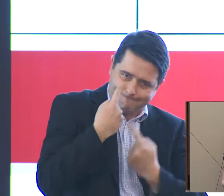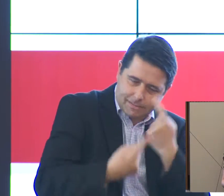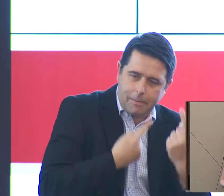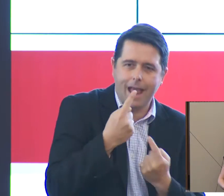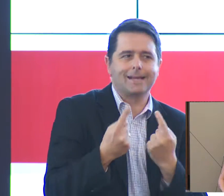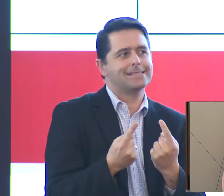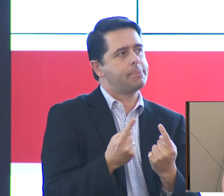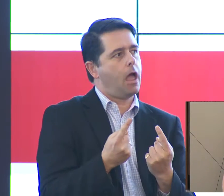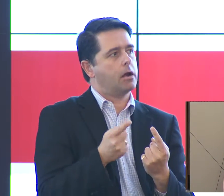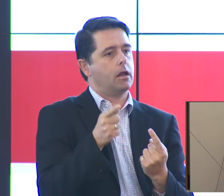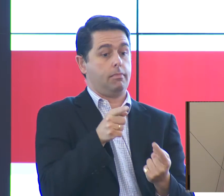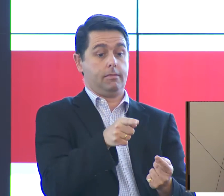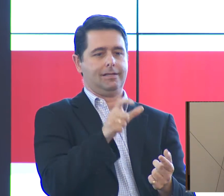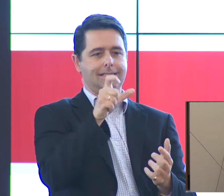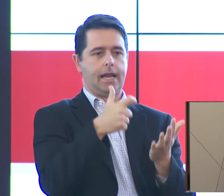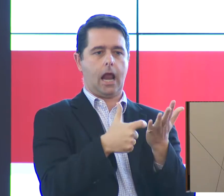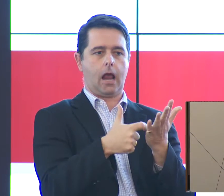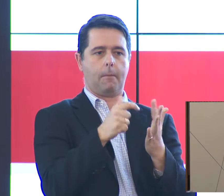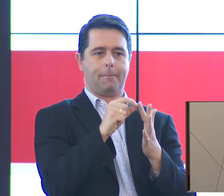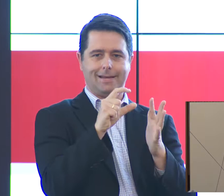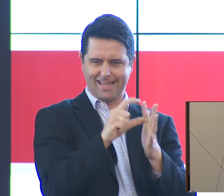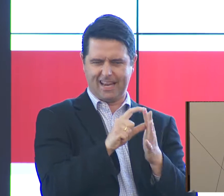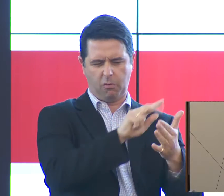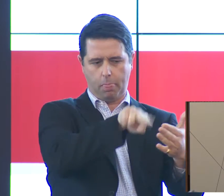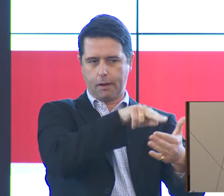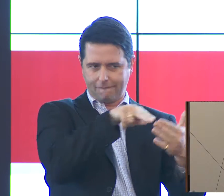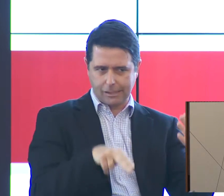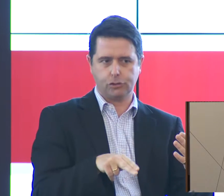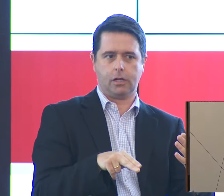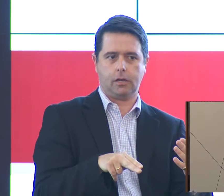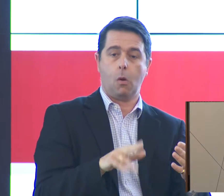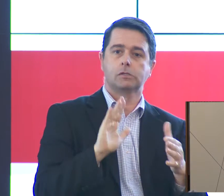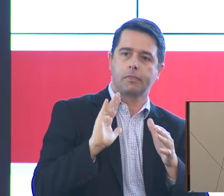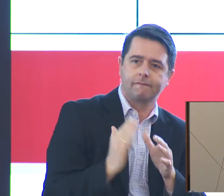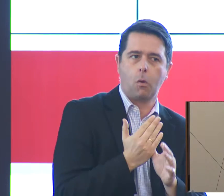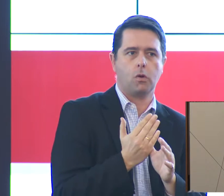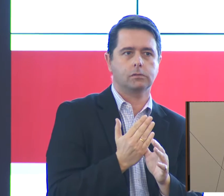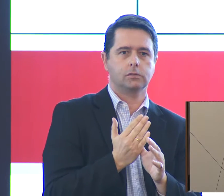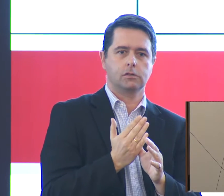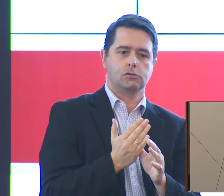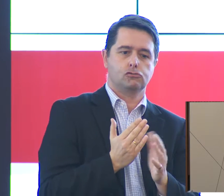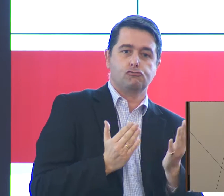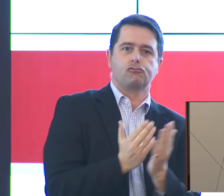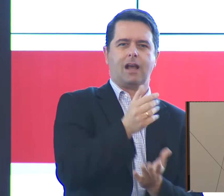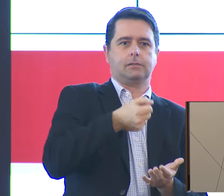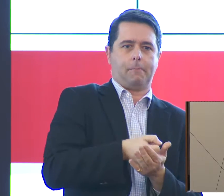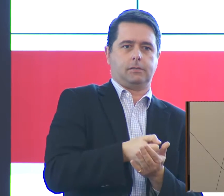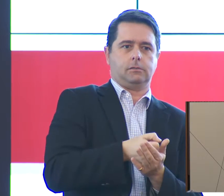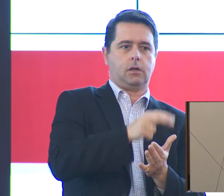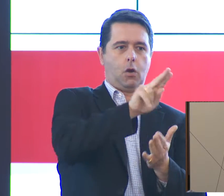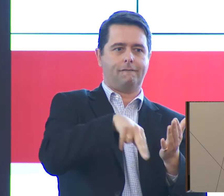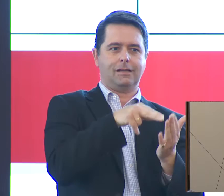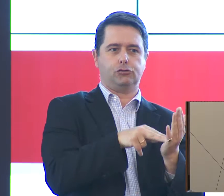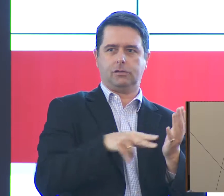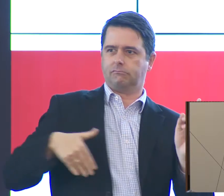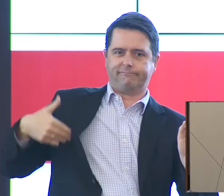Yes, that's right. The first thing I wanted to talk about was with the CRPD, the convention.